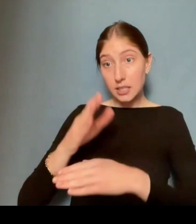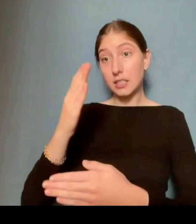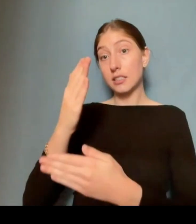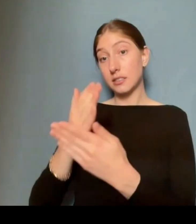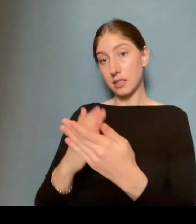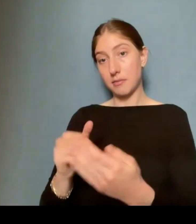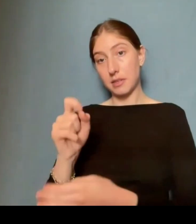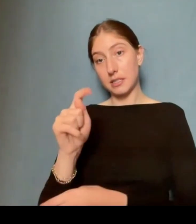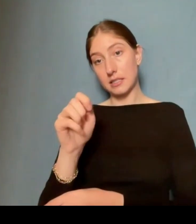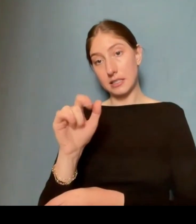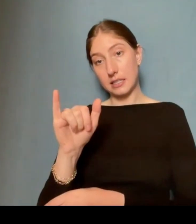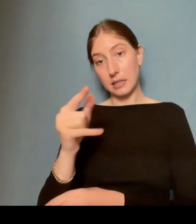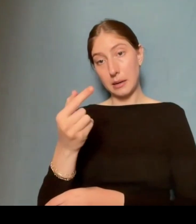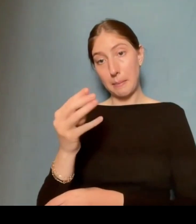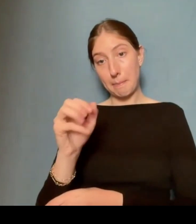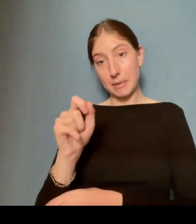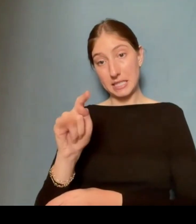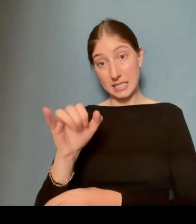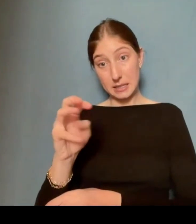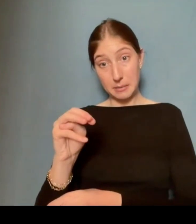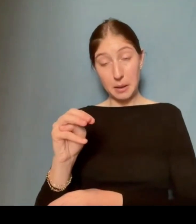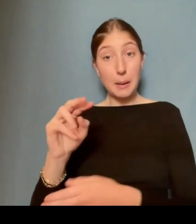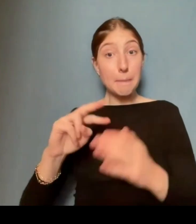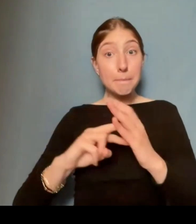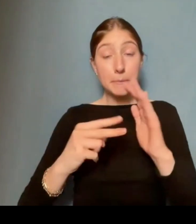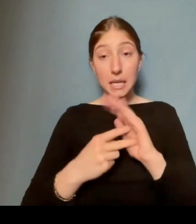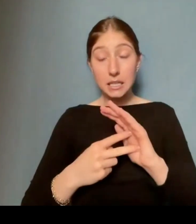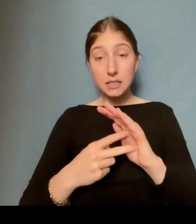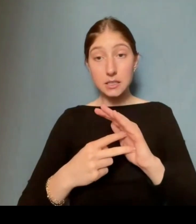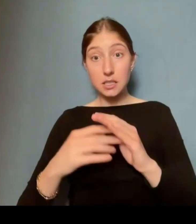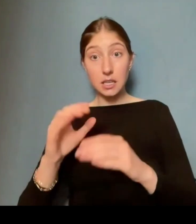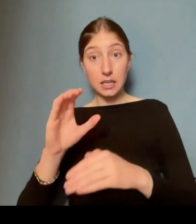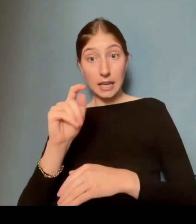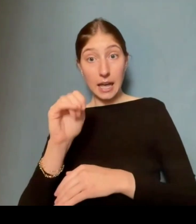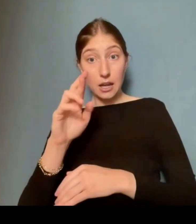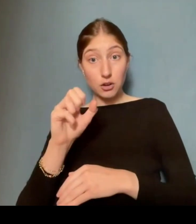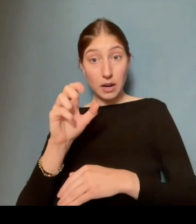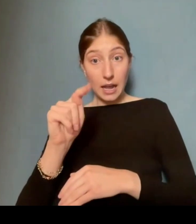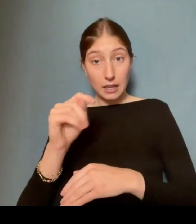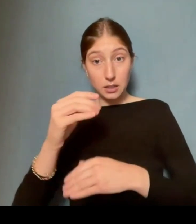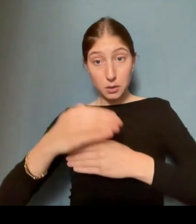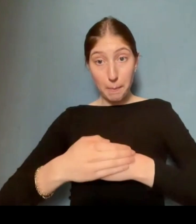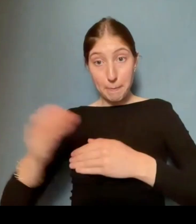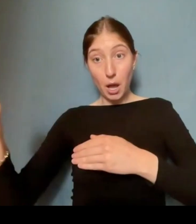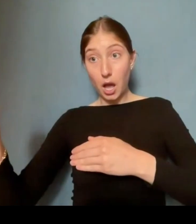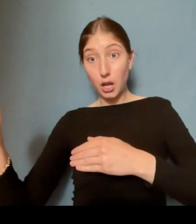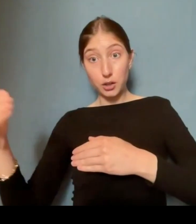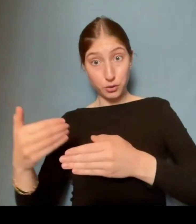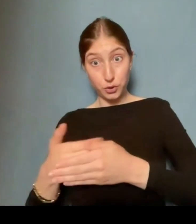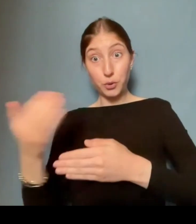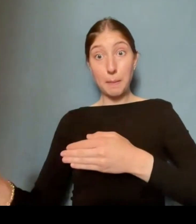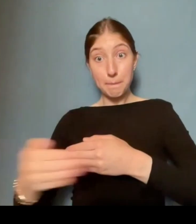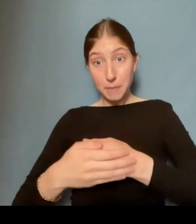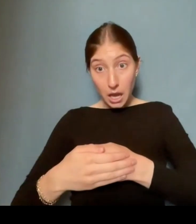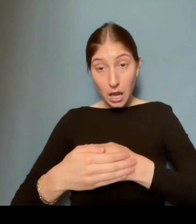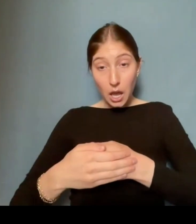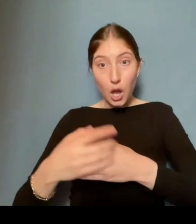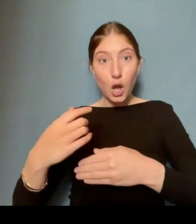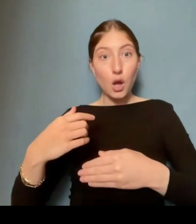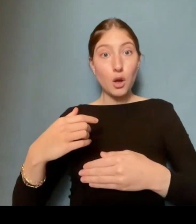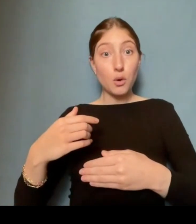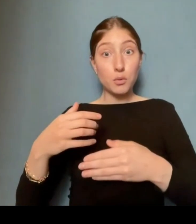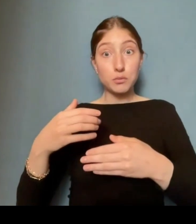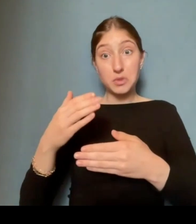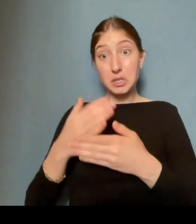your cataract, most likely some of that astigmatism is going to go away just by itself. Okay. But you'll be left with The